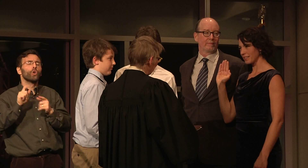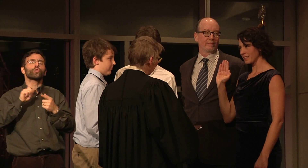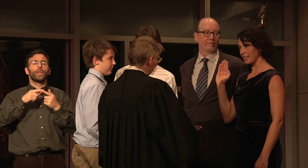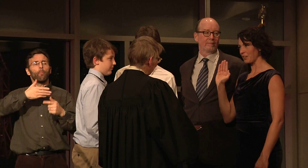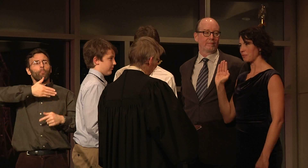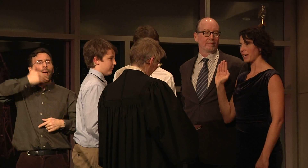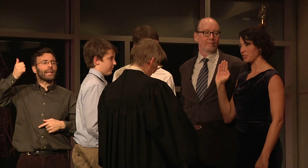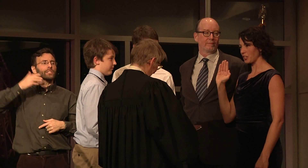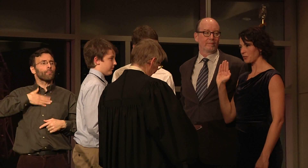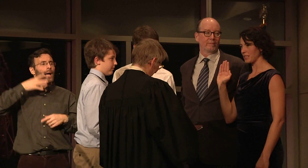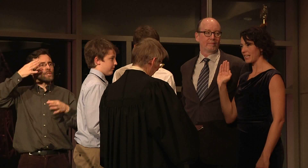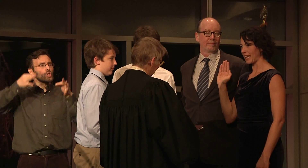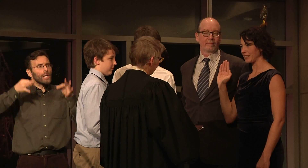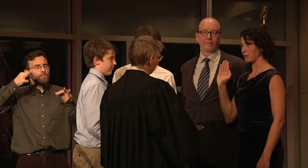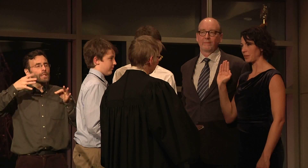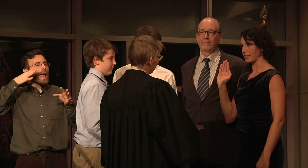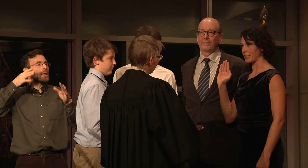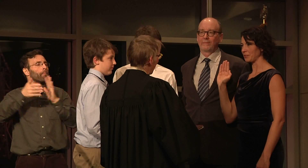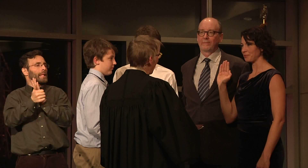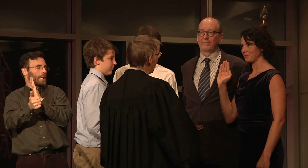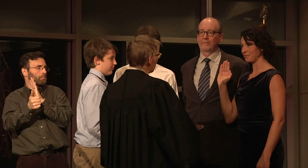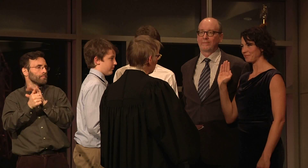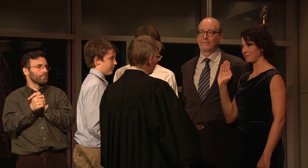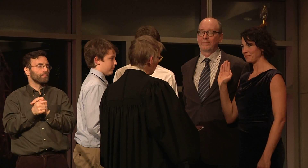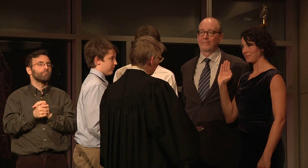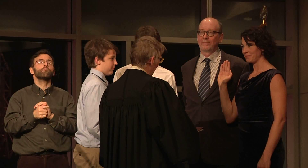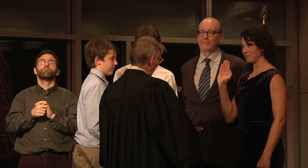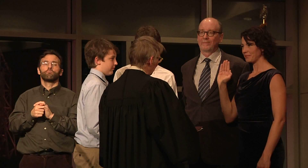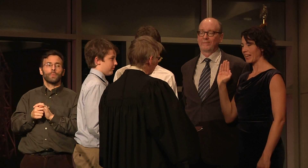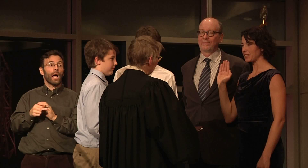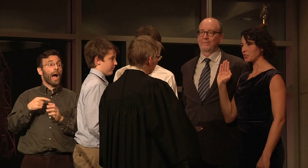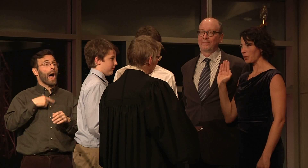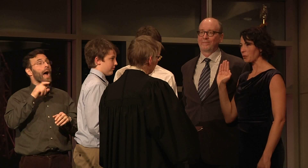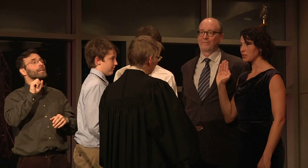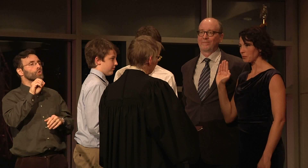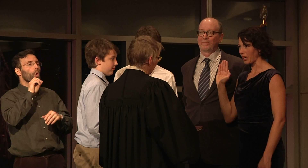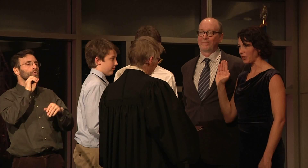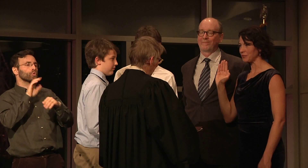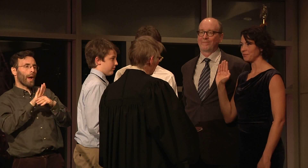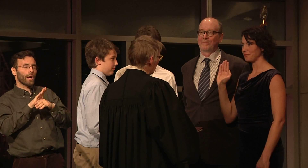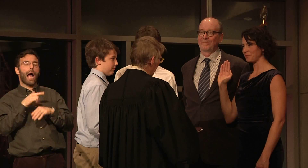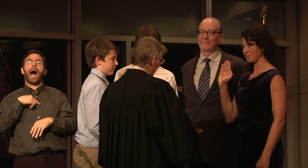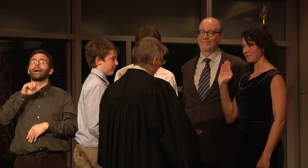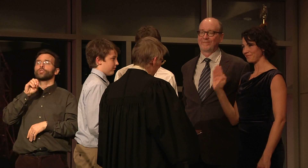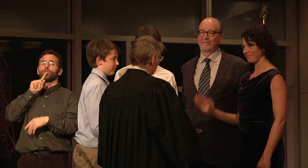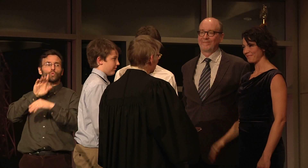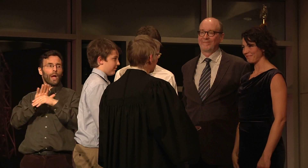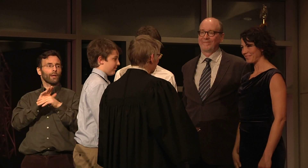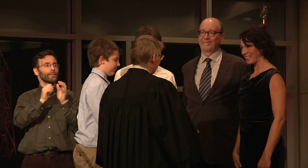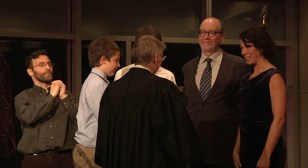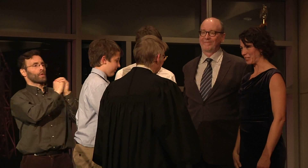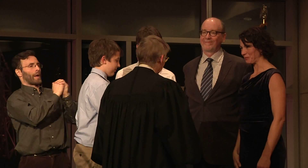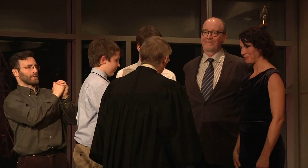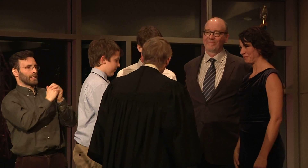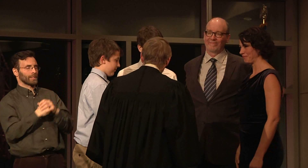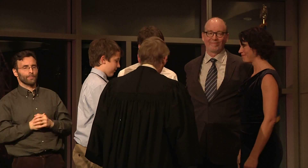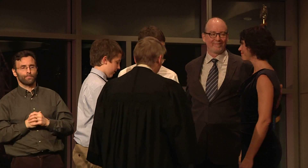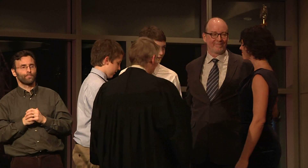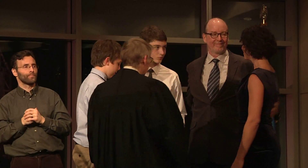the best of my judgment and ability. I so swear. I so swear. Congratulations.